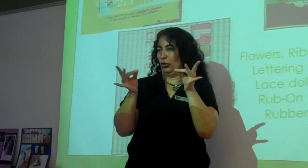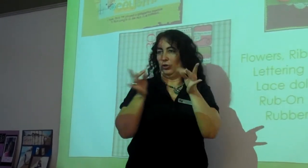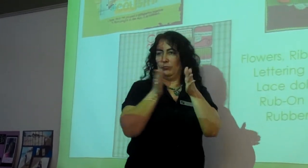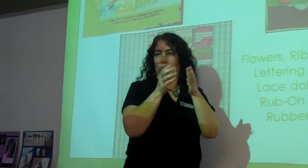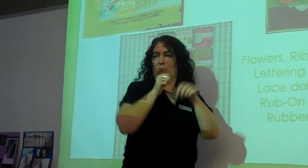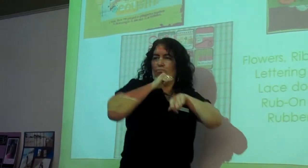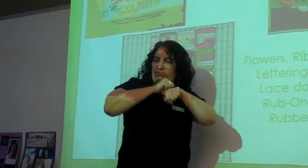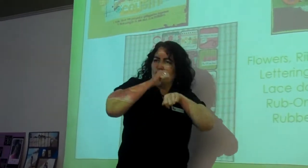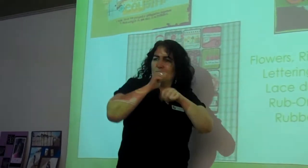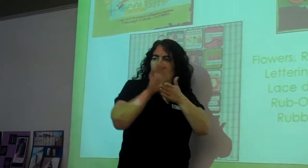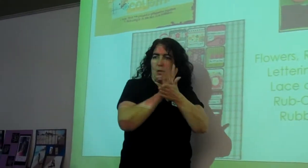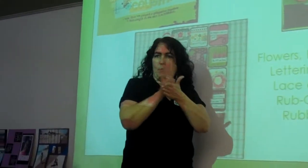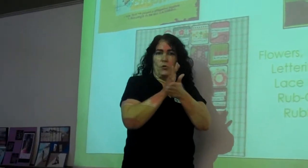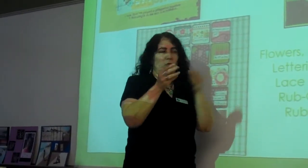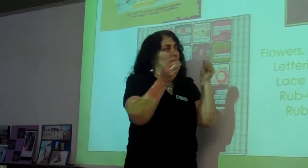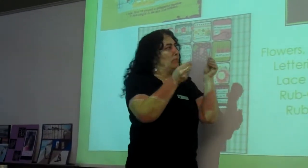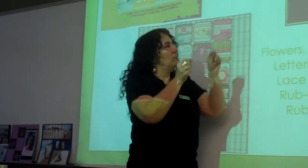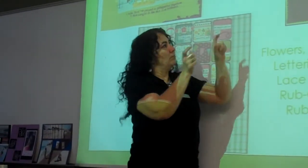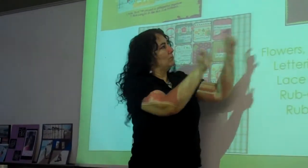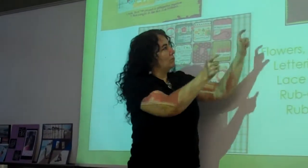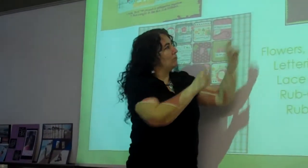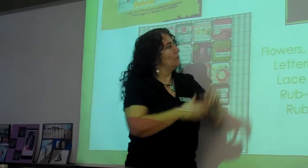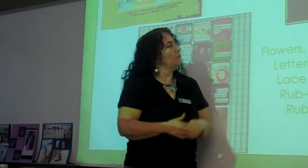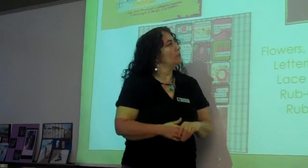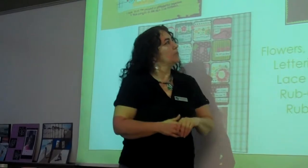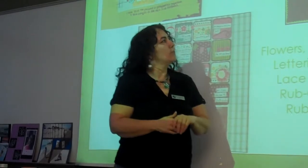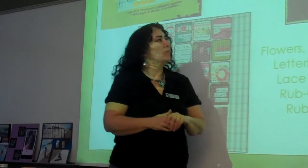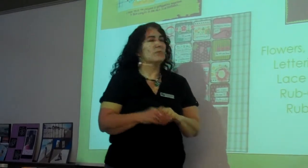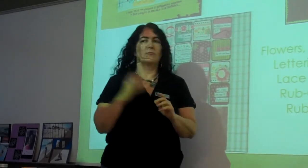This is, again, the chipboard. It's a harder fabric.